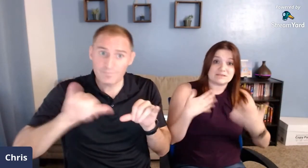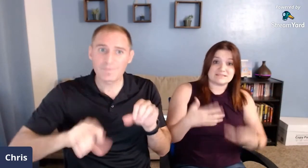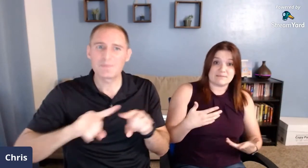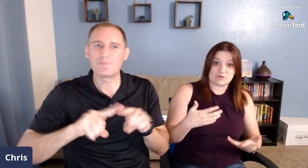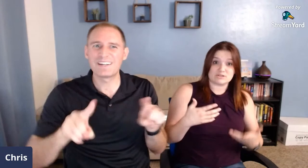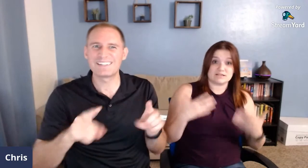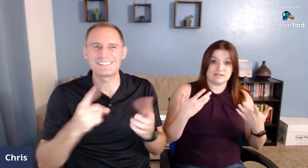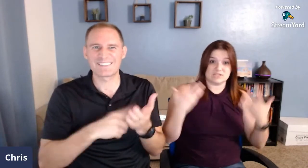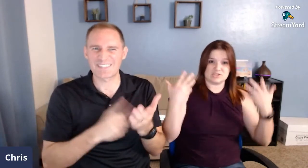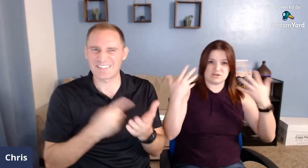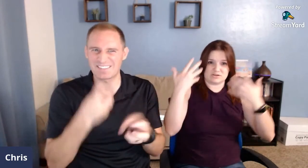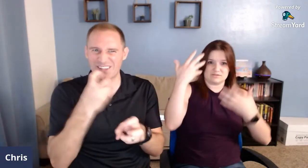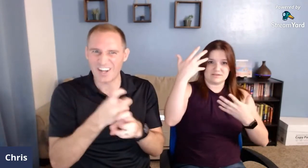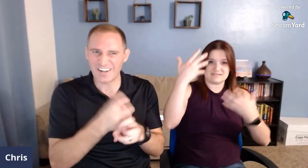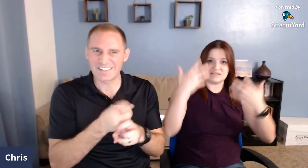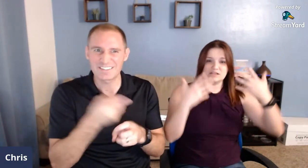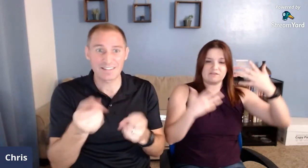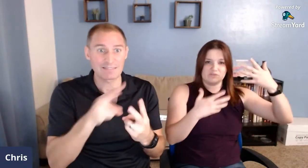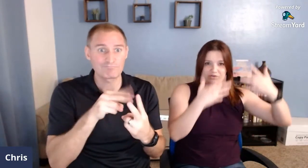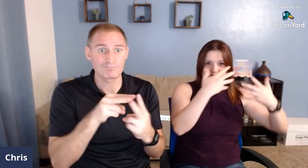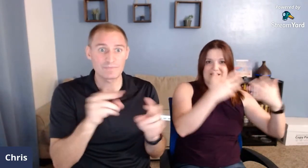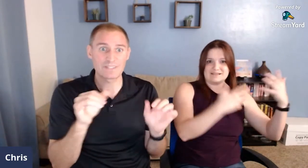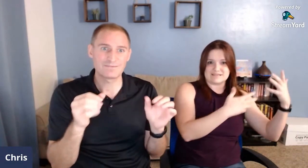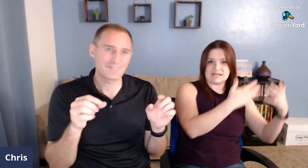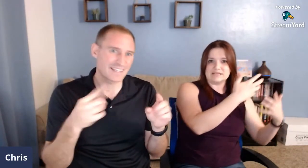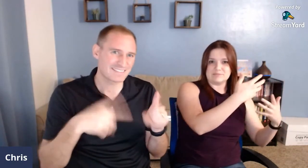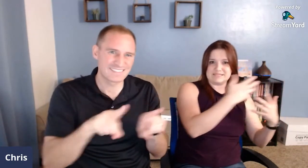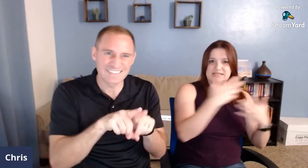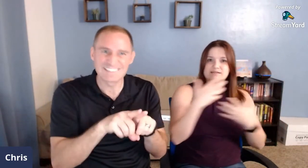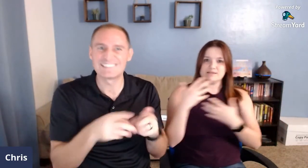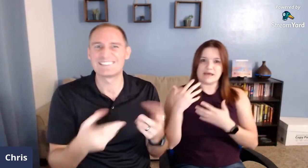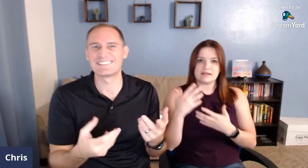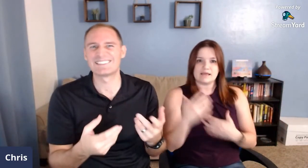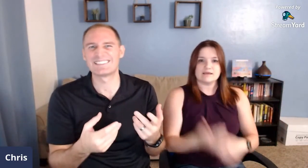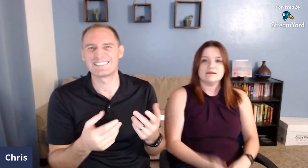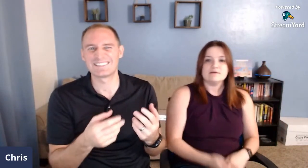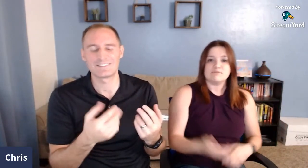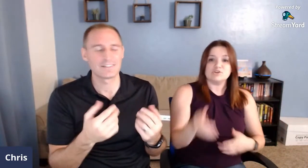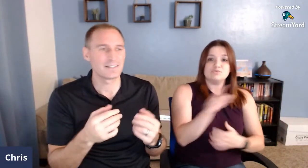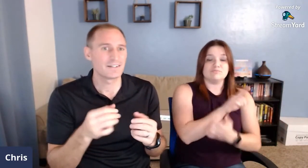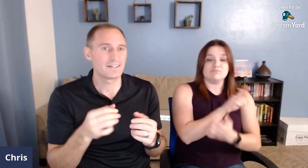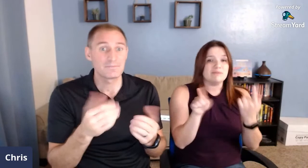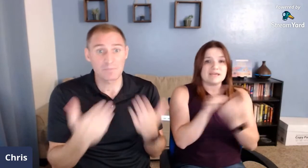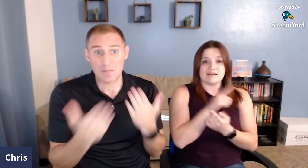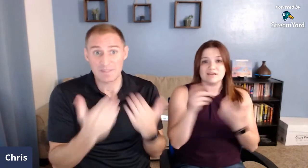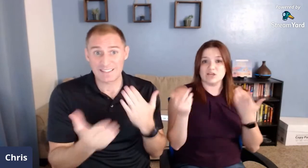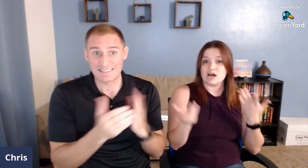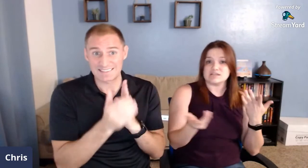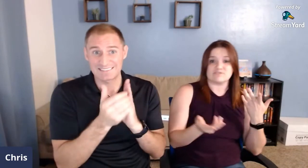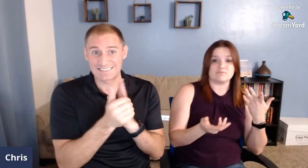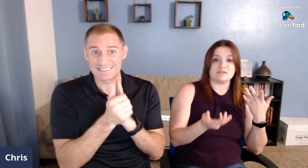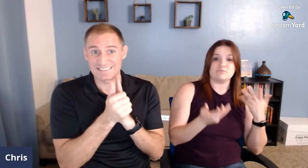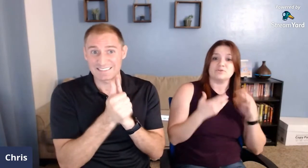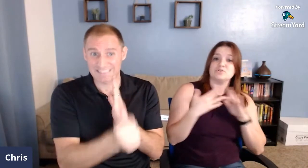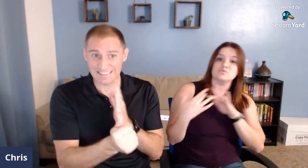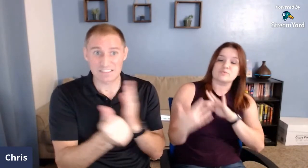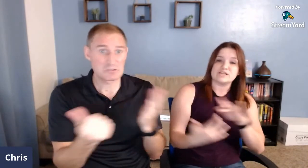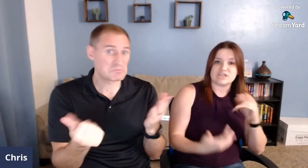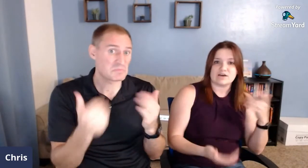paired up with the same person unless the skill level you're in is kind of limited that night. But you meet a lot of